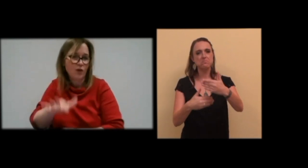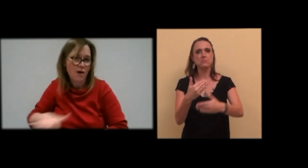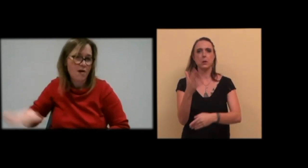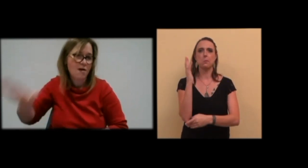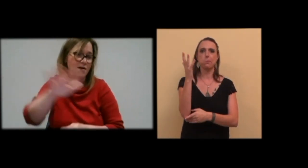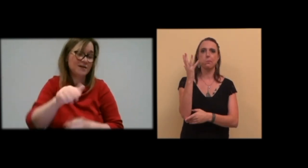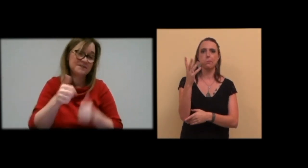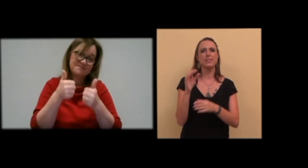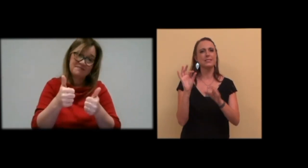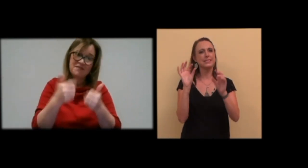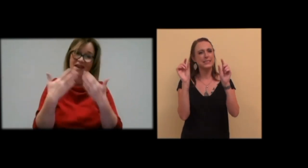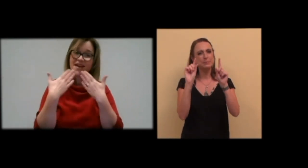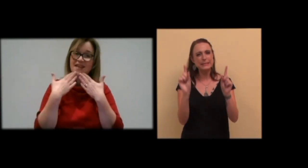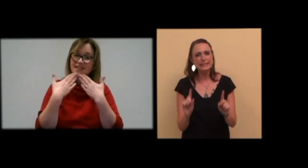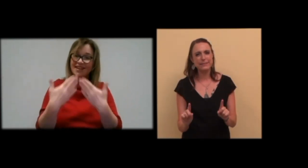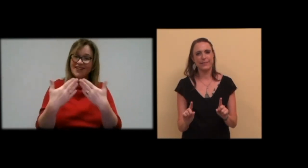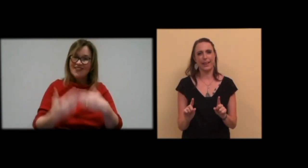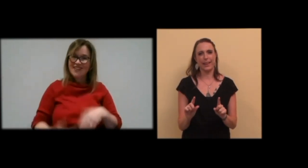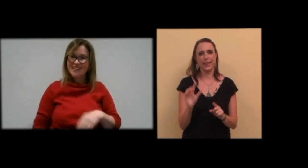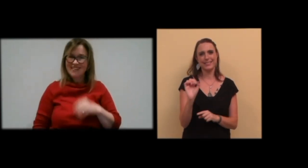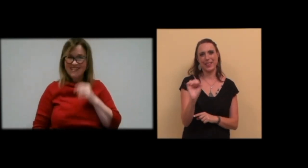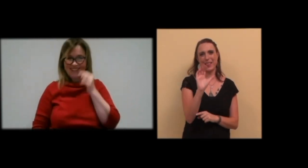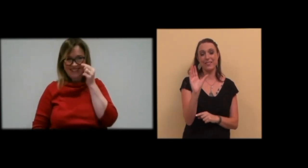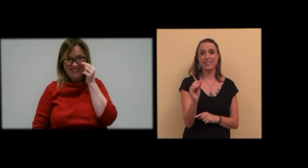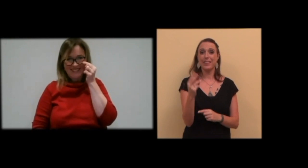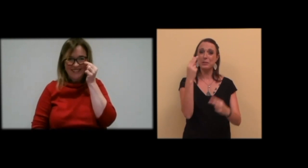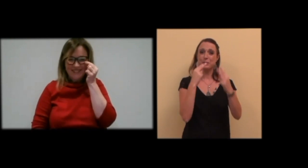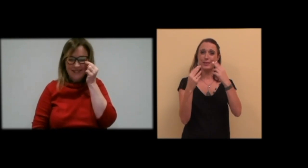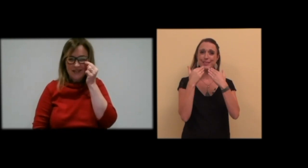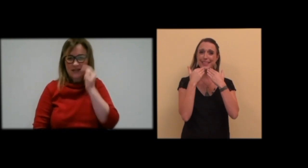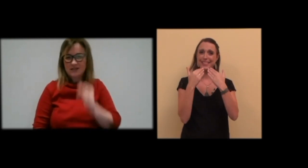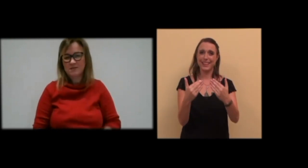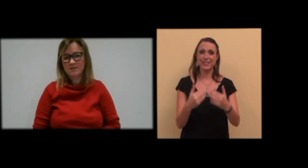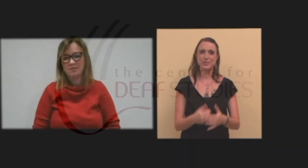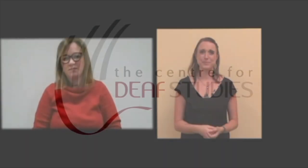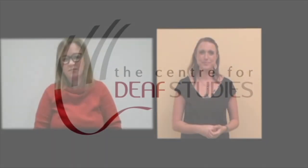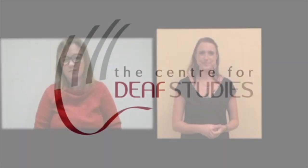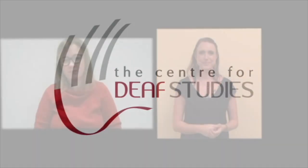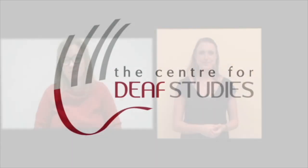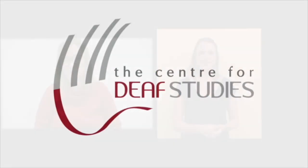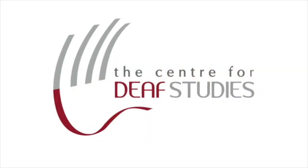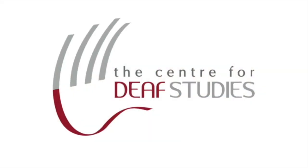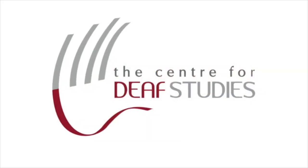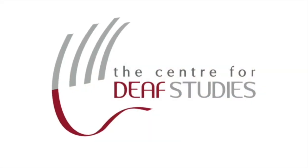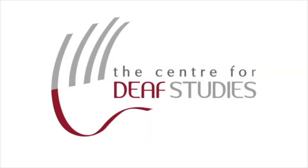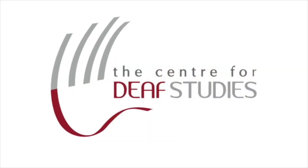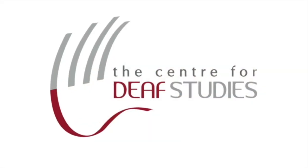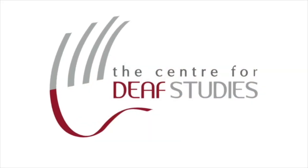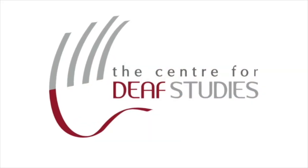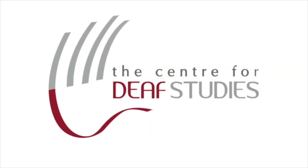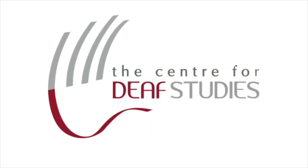now to Debbie, and I think she's going to present more specific to South Africa. So thank you for watching.